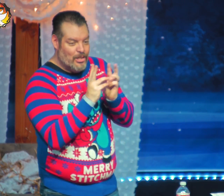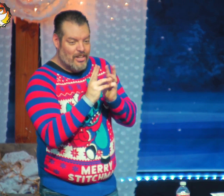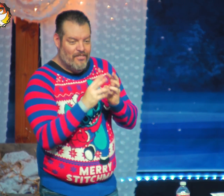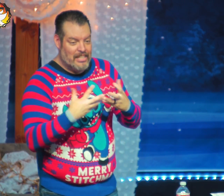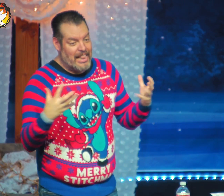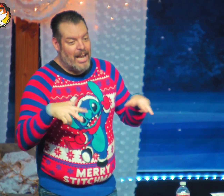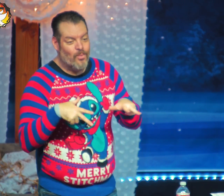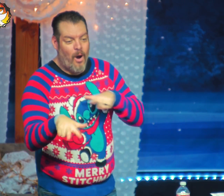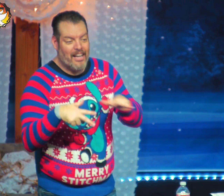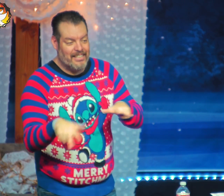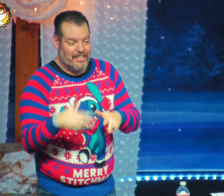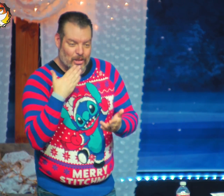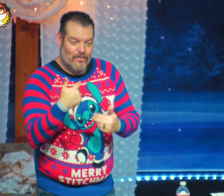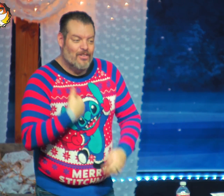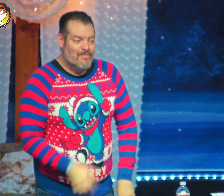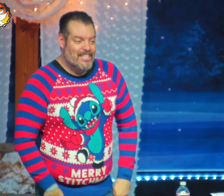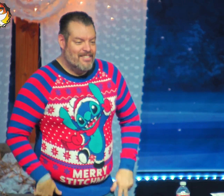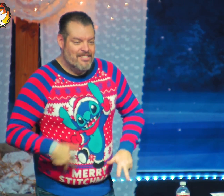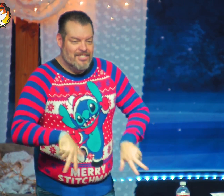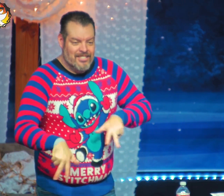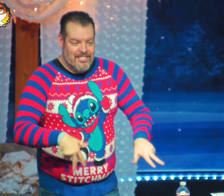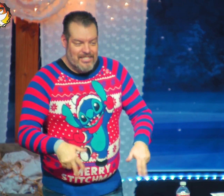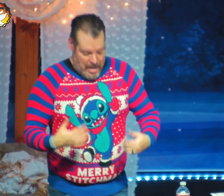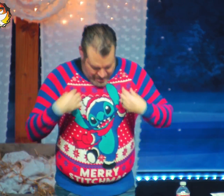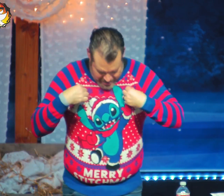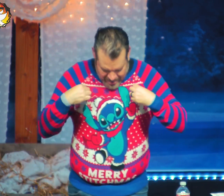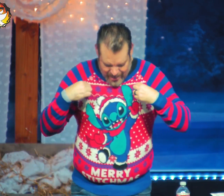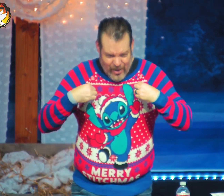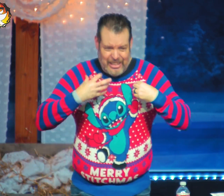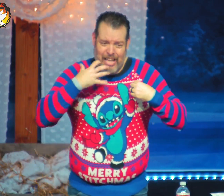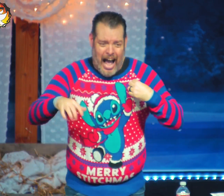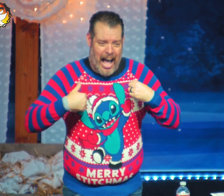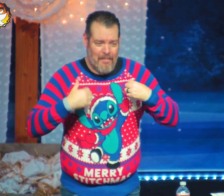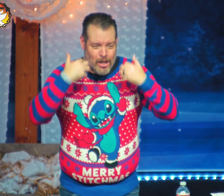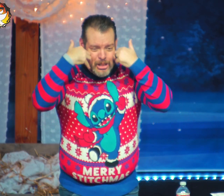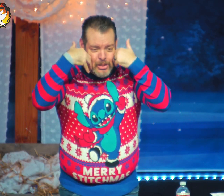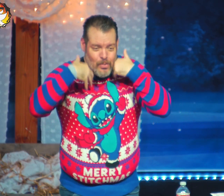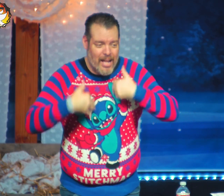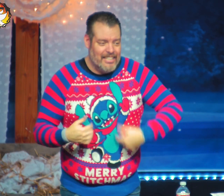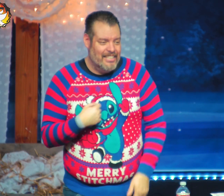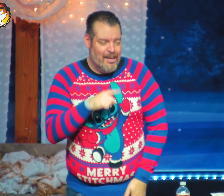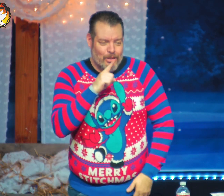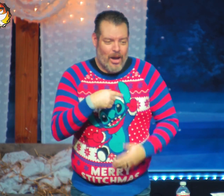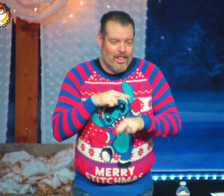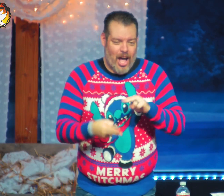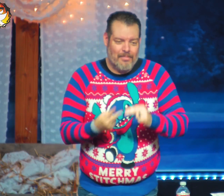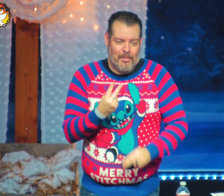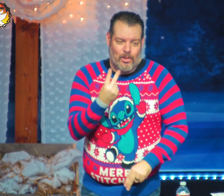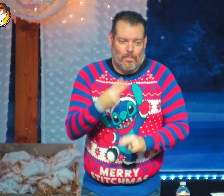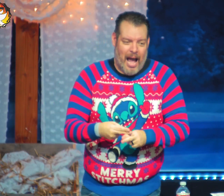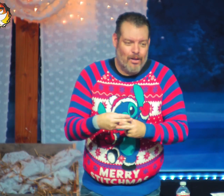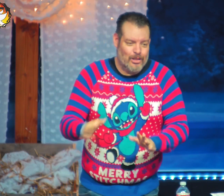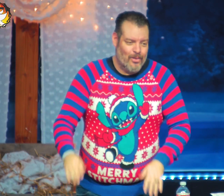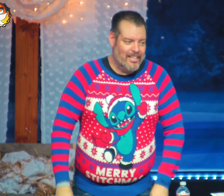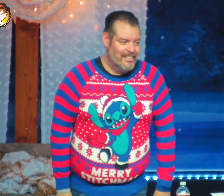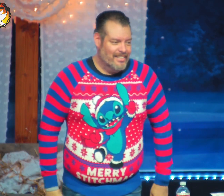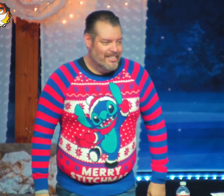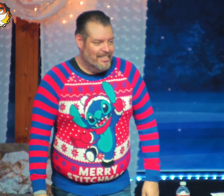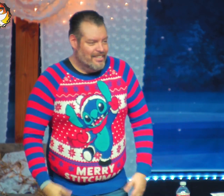want to take care of myself. My wife is pushing me to go to the gym. My kids are pushing me to go to the gym. She's going to cook me some